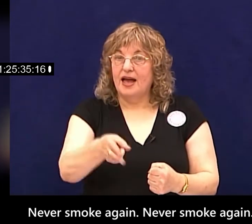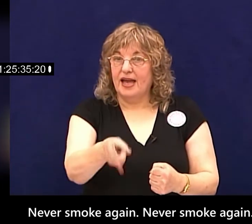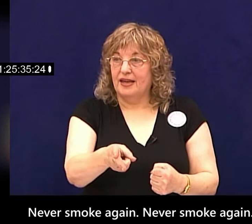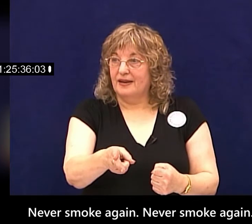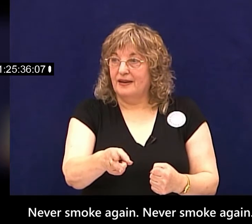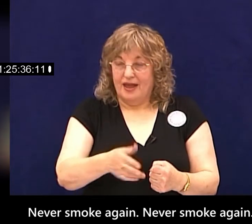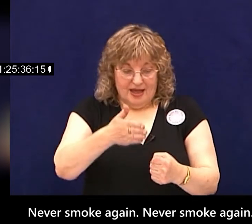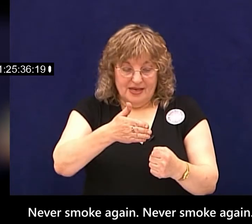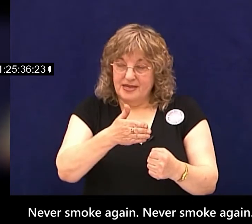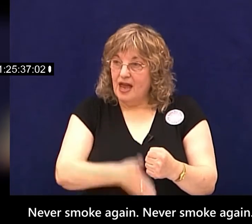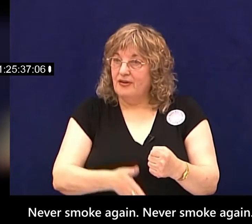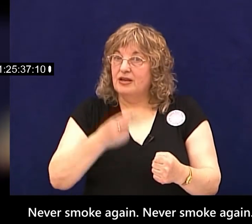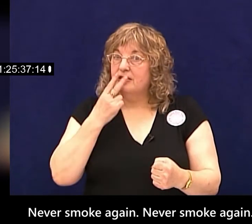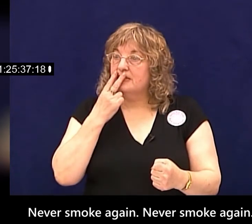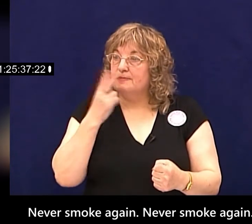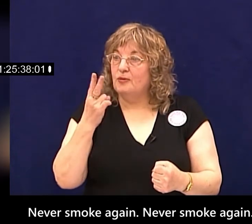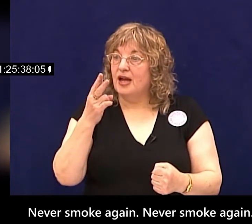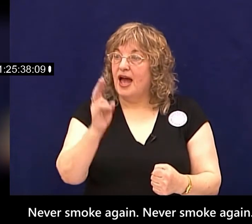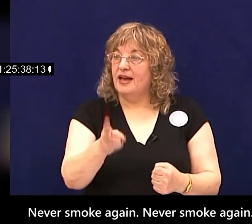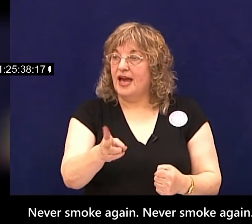again. Never smoke again.